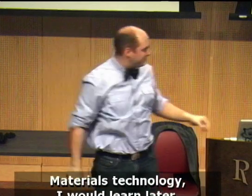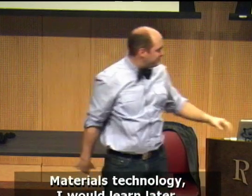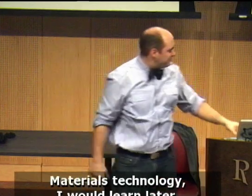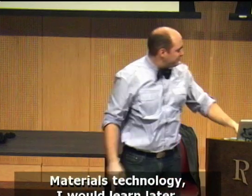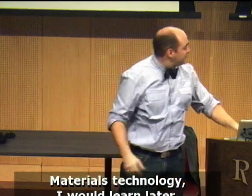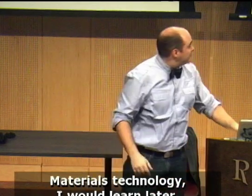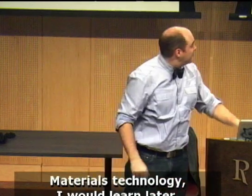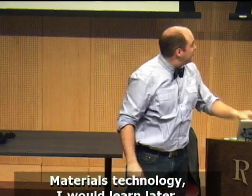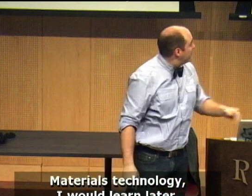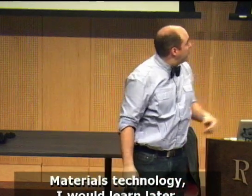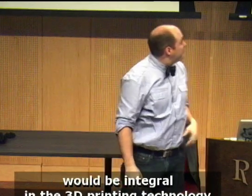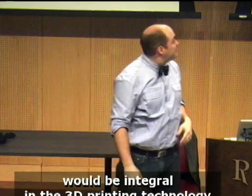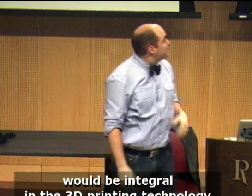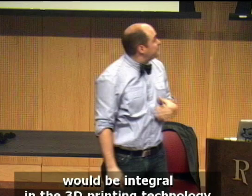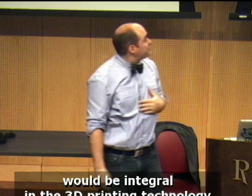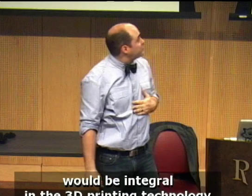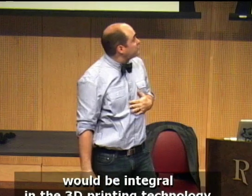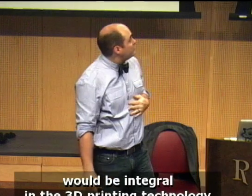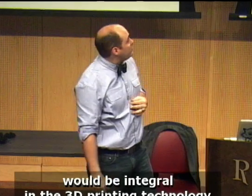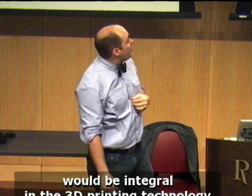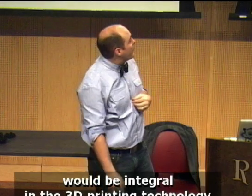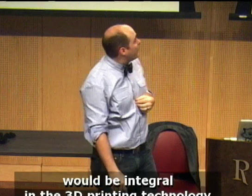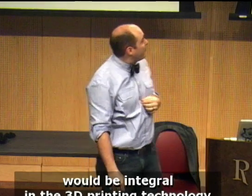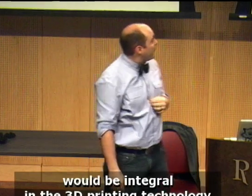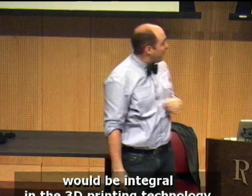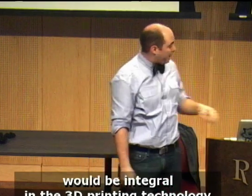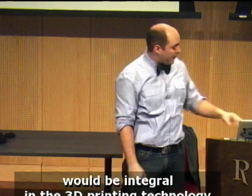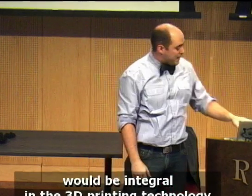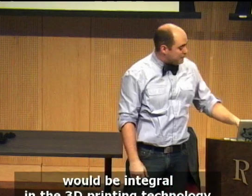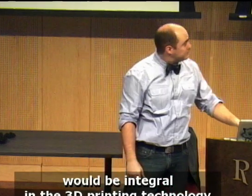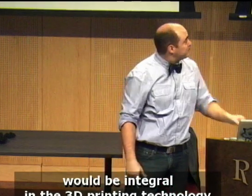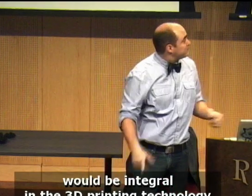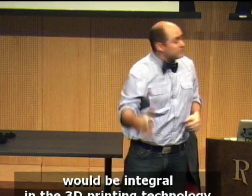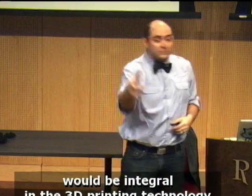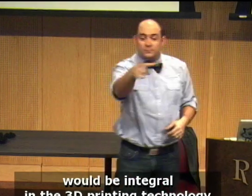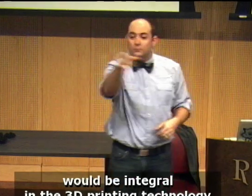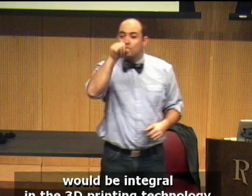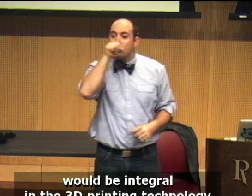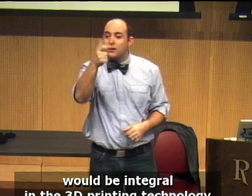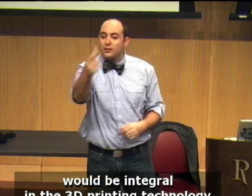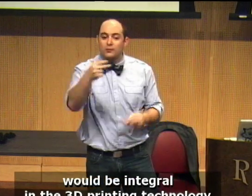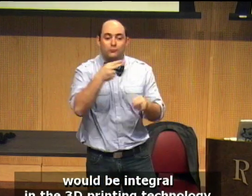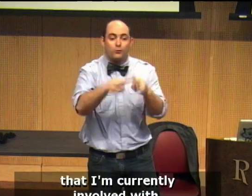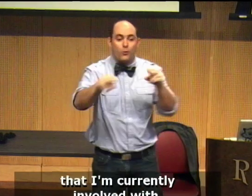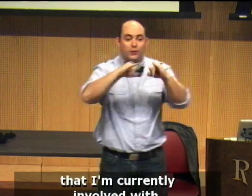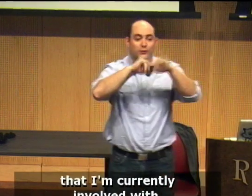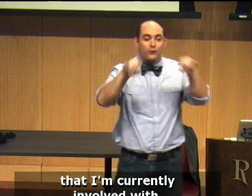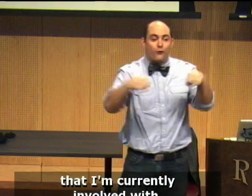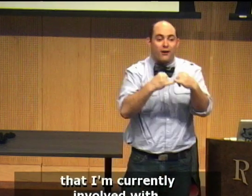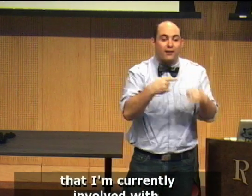would learn later, would be integral in the 3D printing technology that I'm currently involved